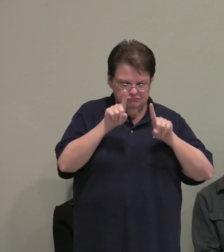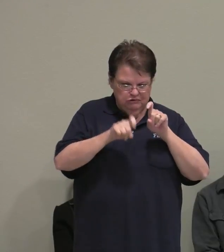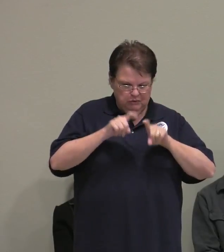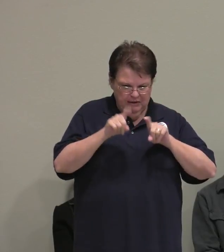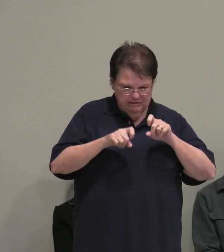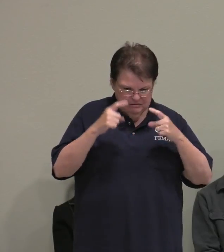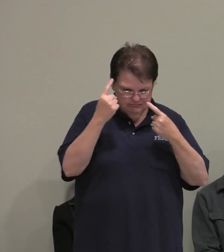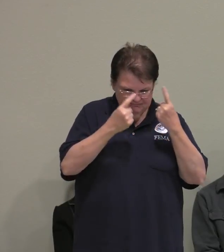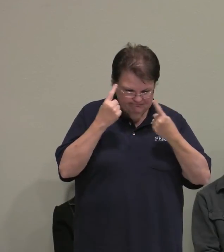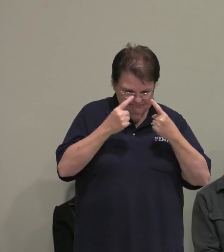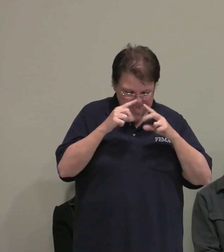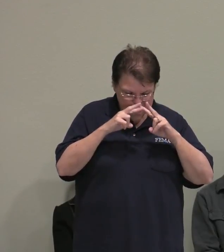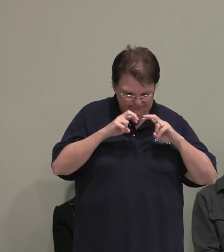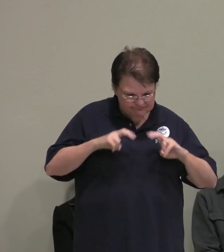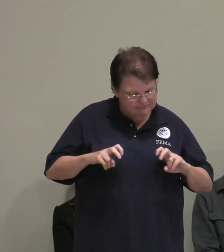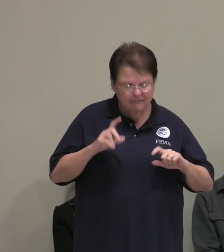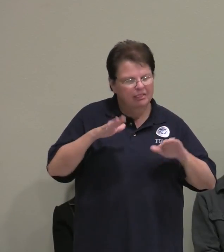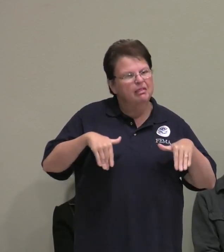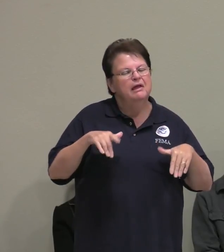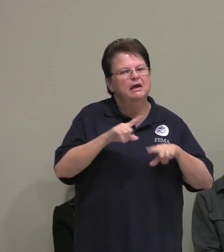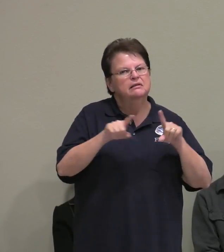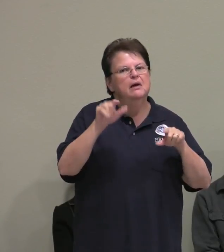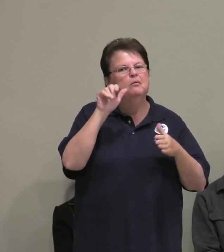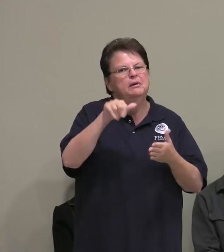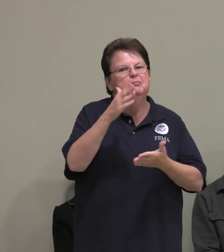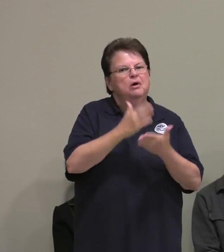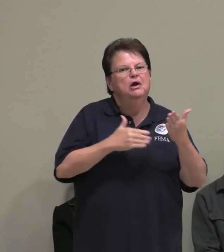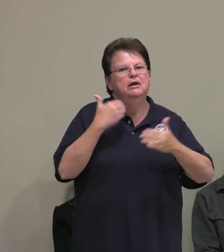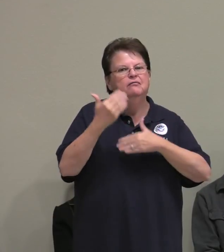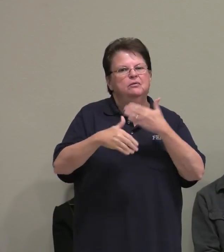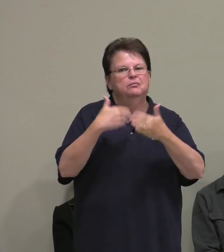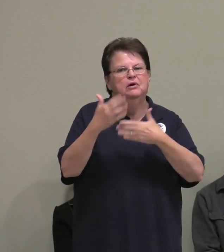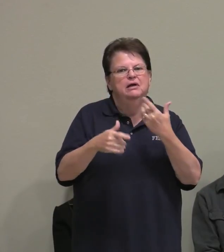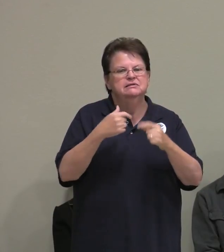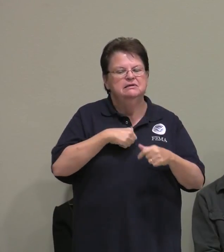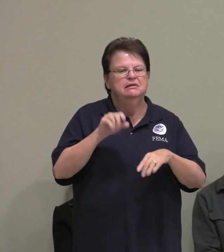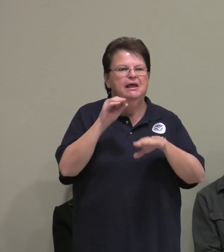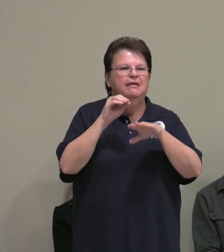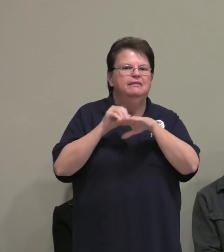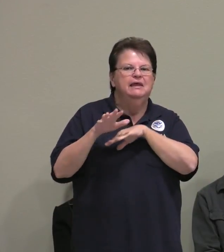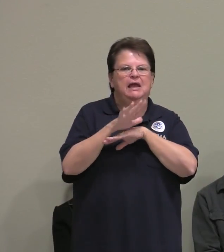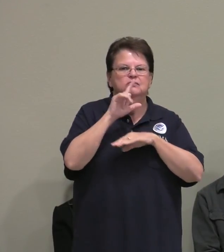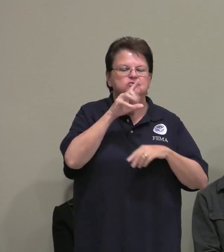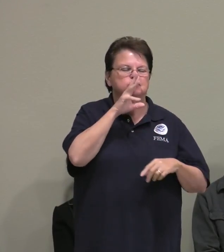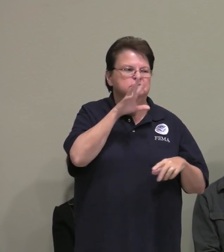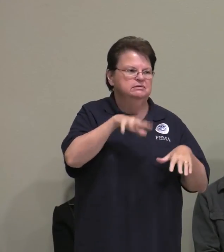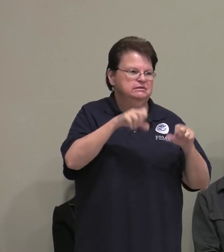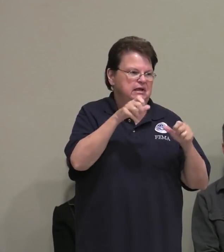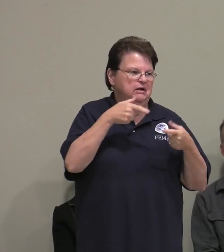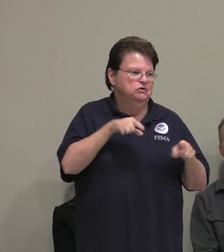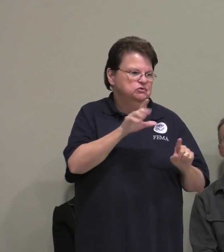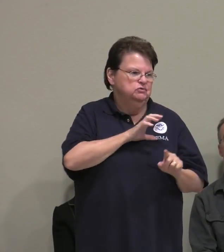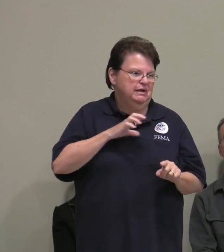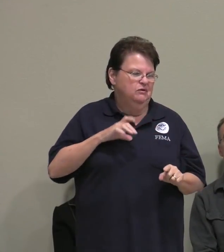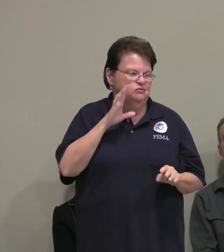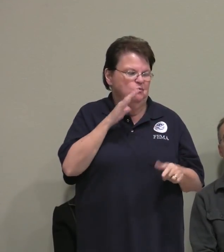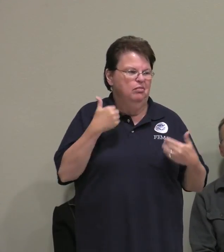will be a part of that design process and the actions that the council will take in open public meetings.